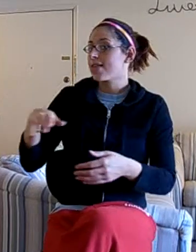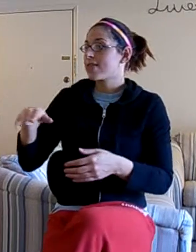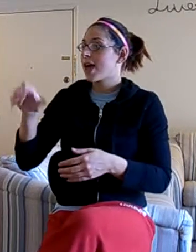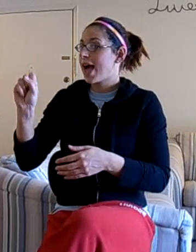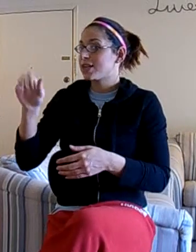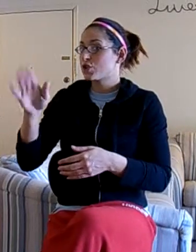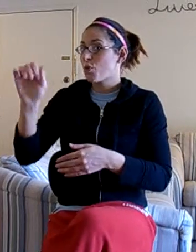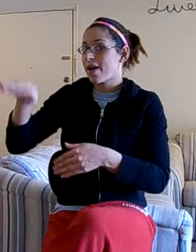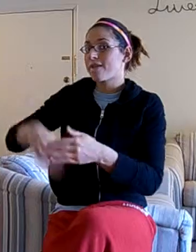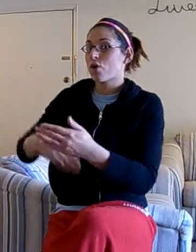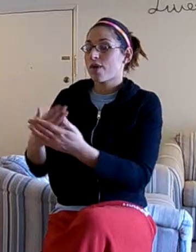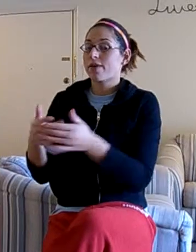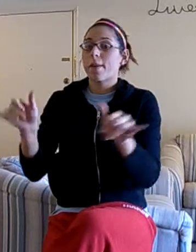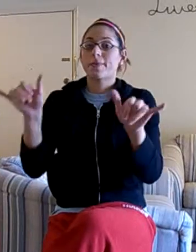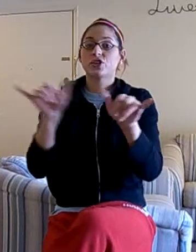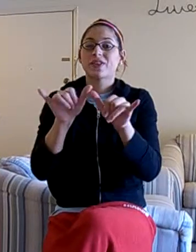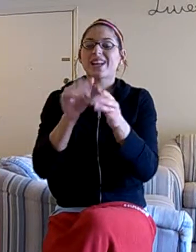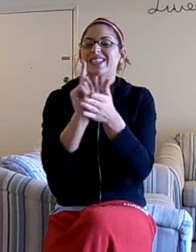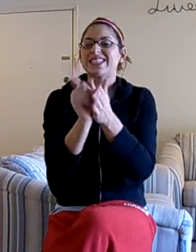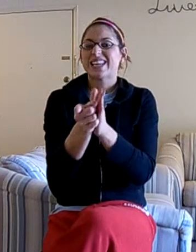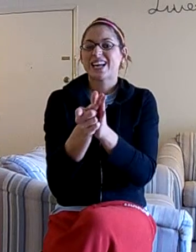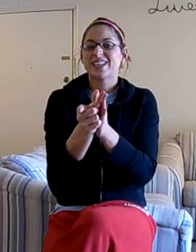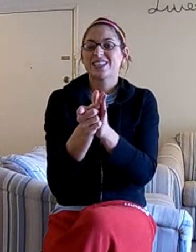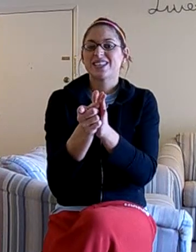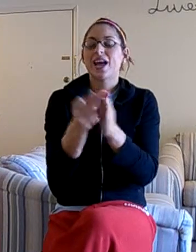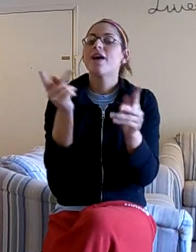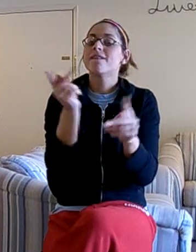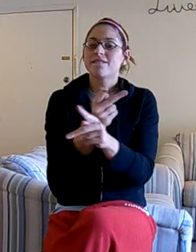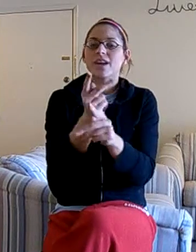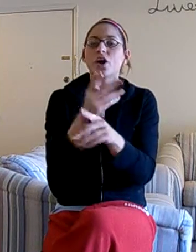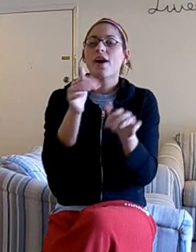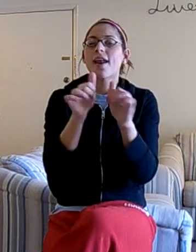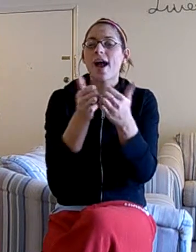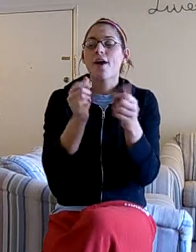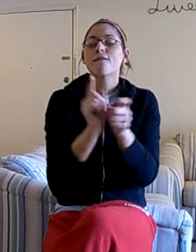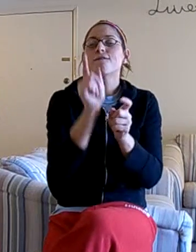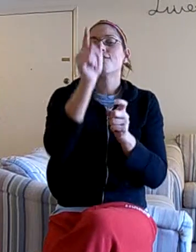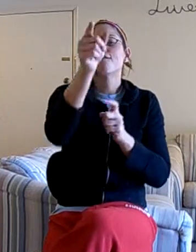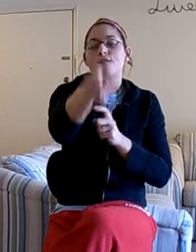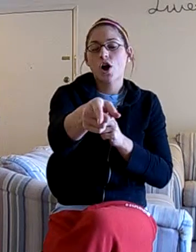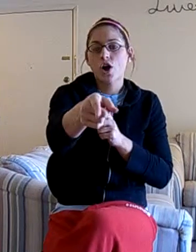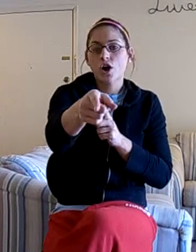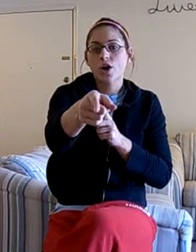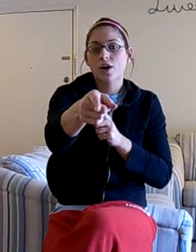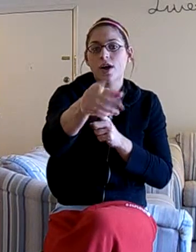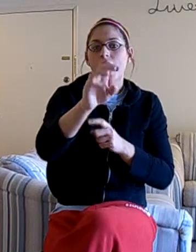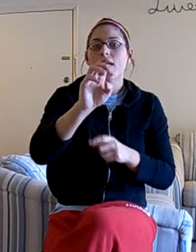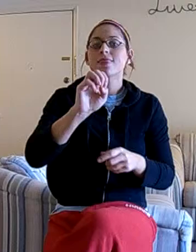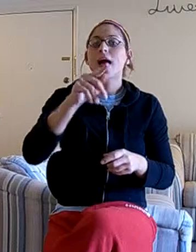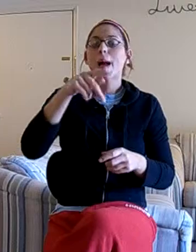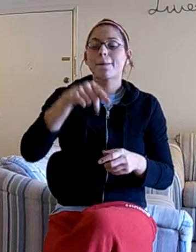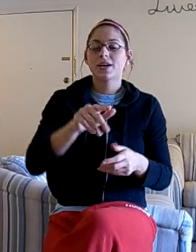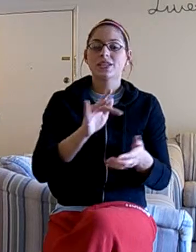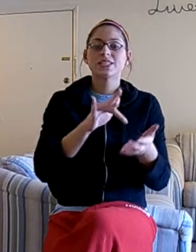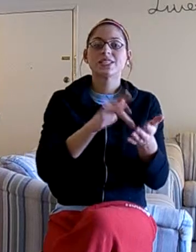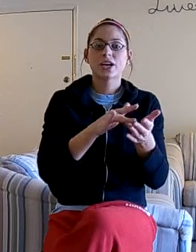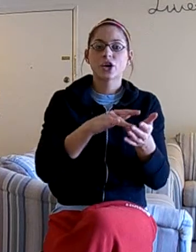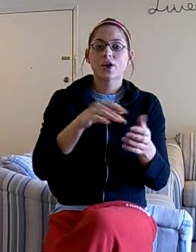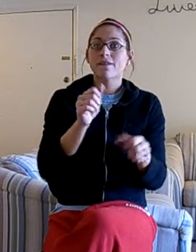and they measure that in seconds, and then they can figure out exactly how far away the epicenter of an earthquake is. Maybe I'll show you something